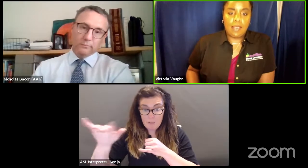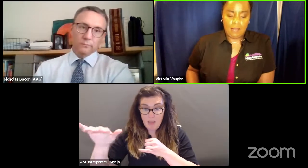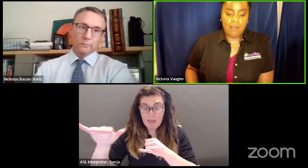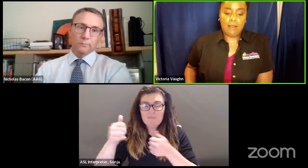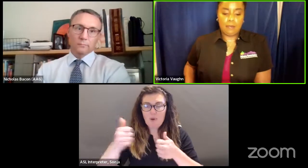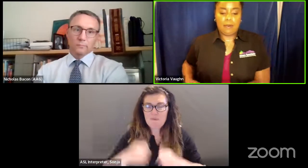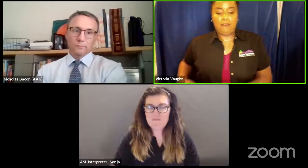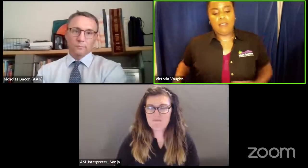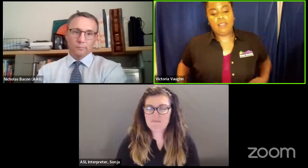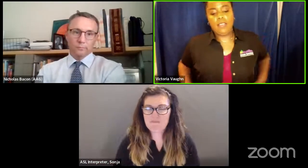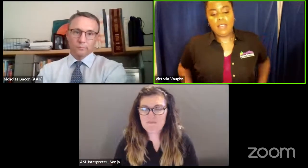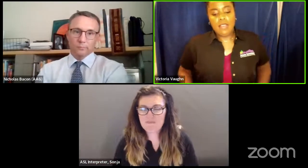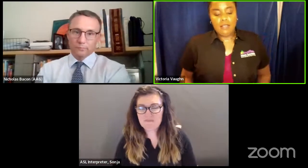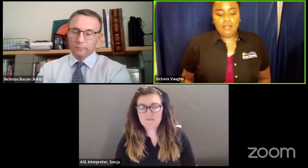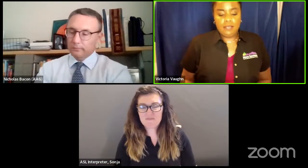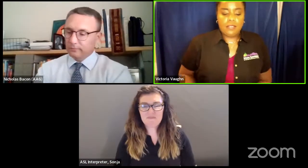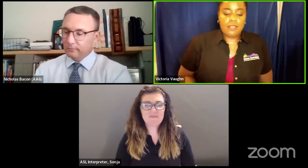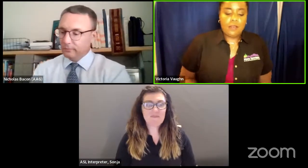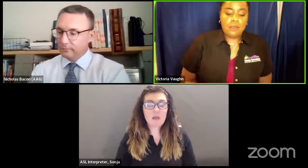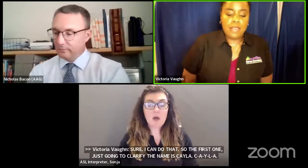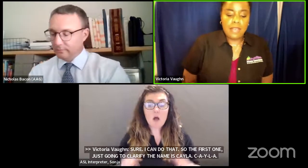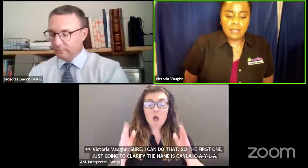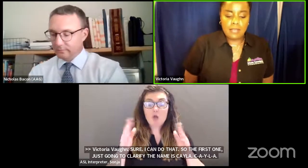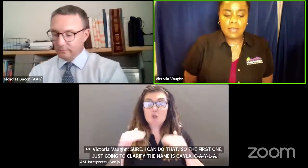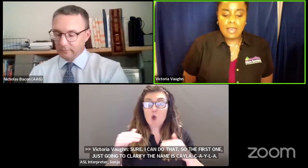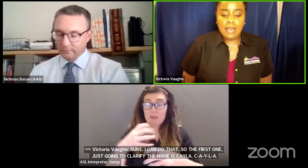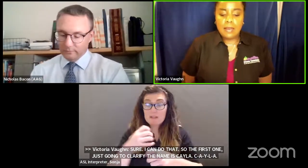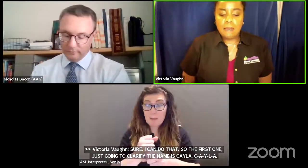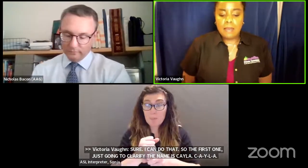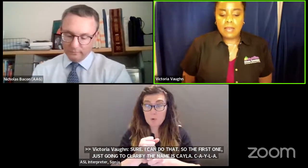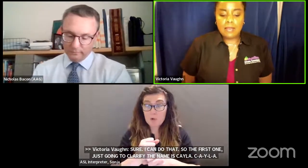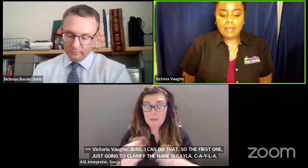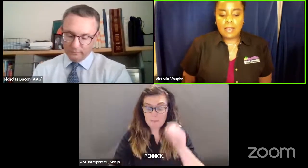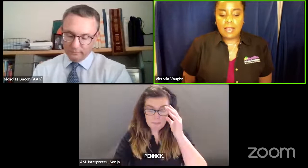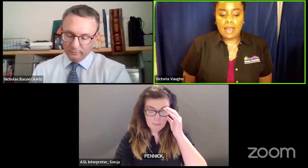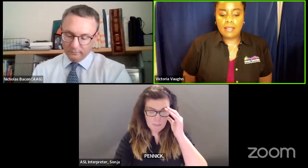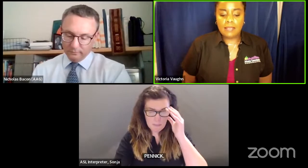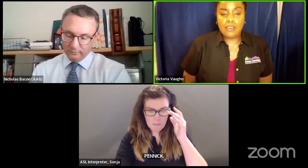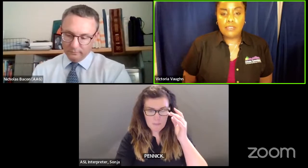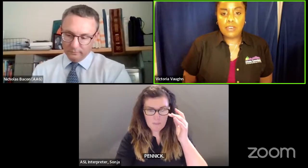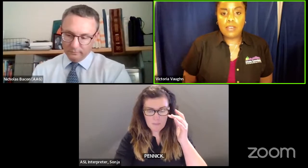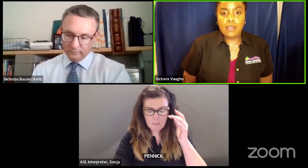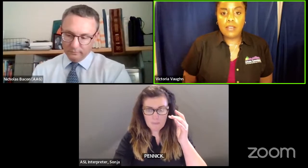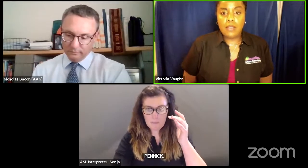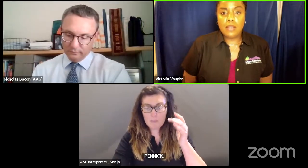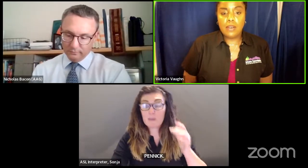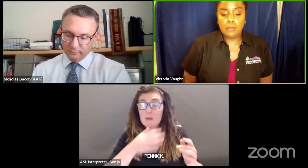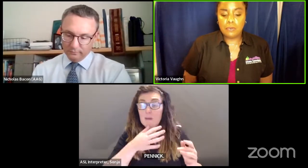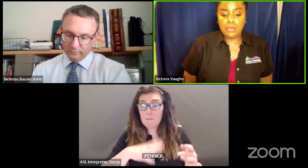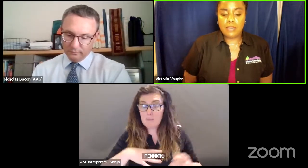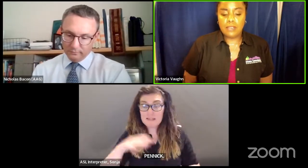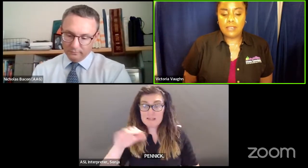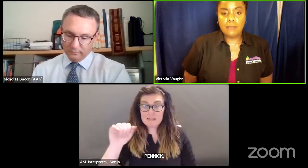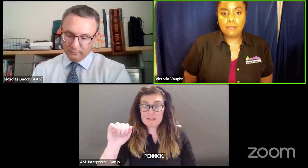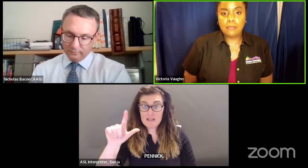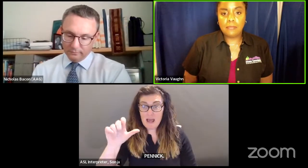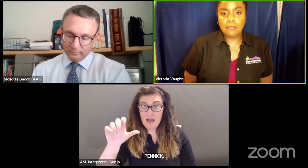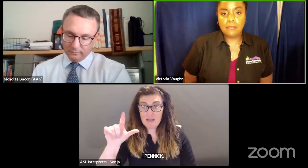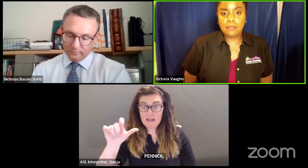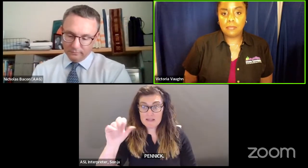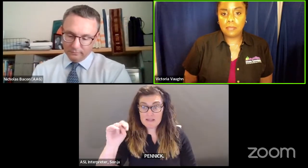I-C-K, perfect. So the summary is Ms. Alexandria